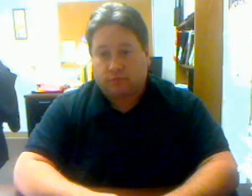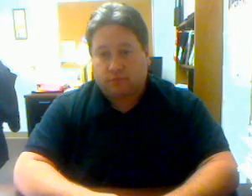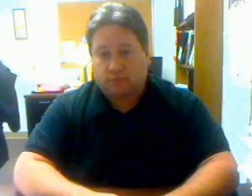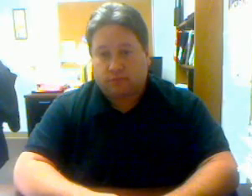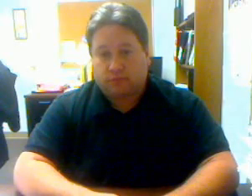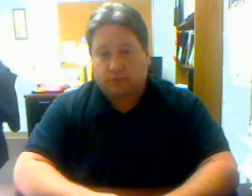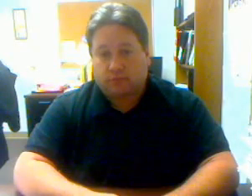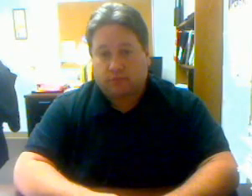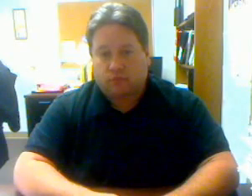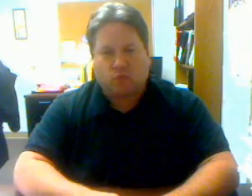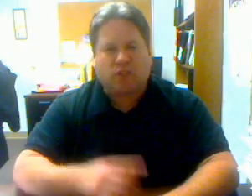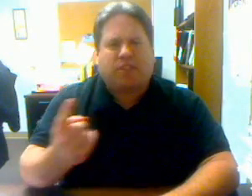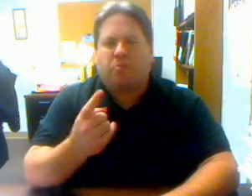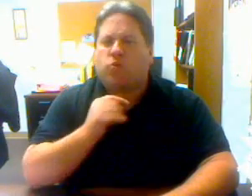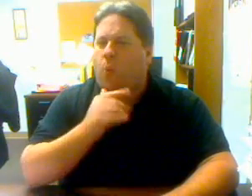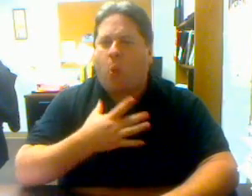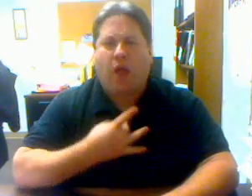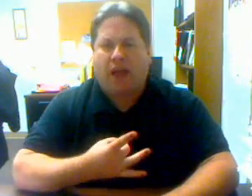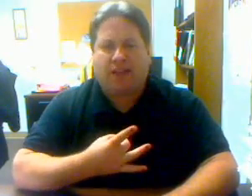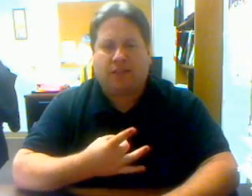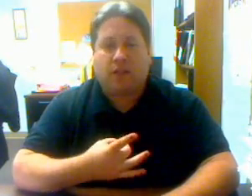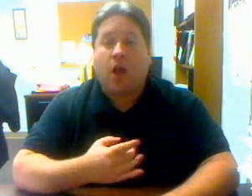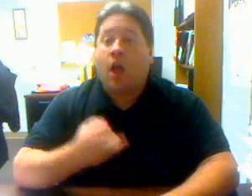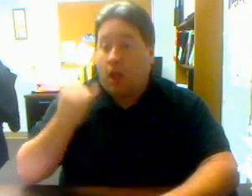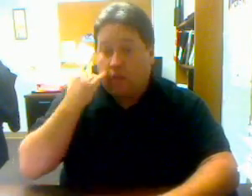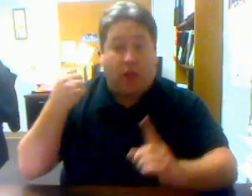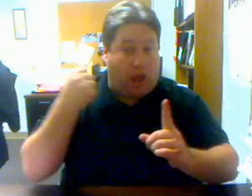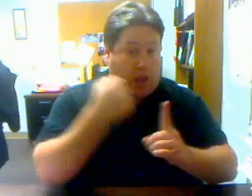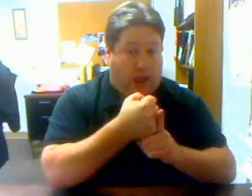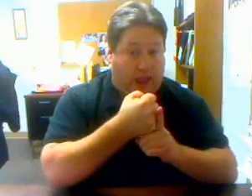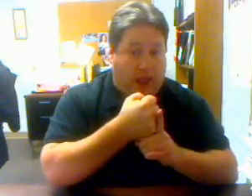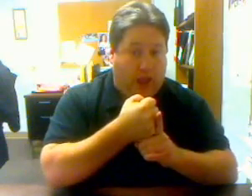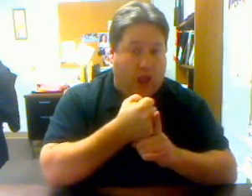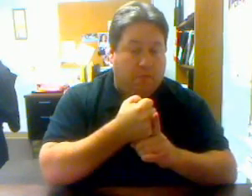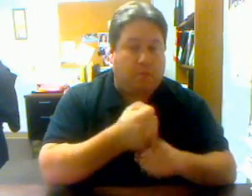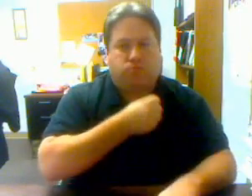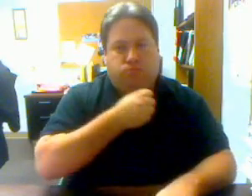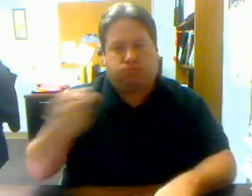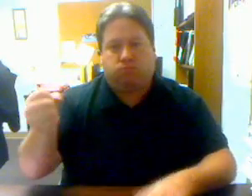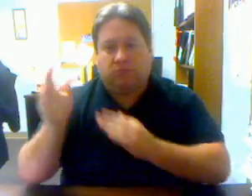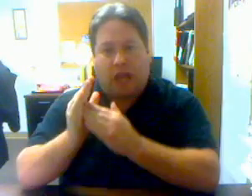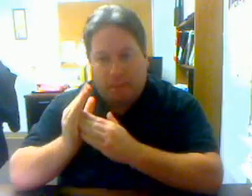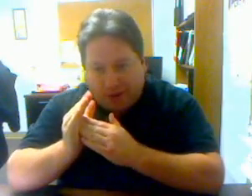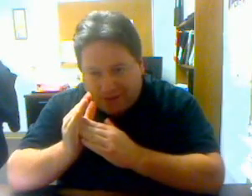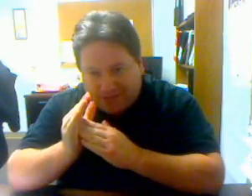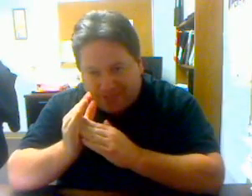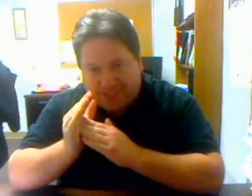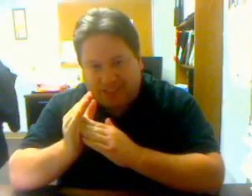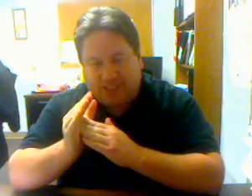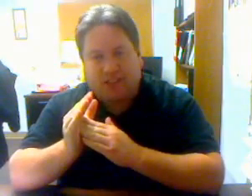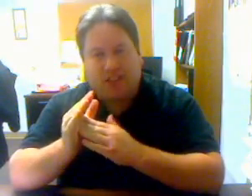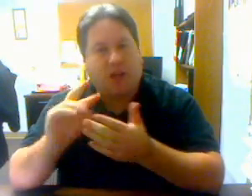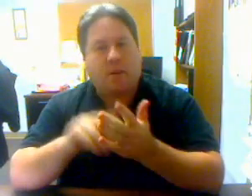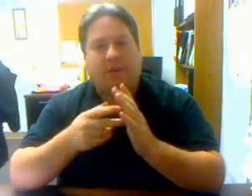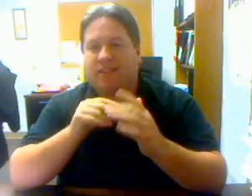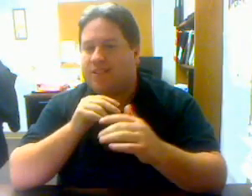or a task that they don't want to do. So by hitting someone, then they might have a timeout, and then they'll be removed from a situation that they don't want to be in,